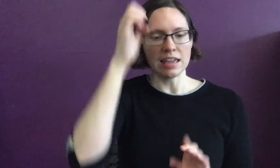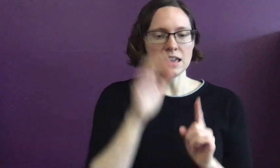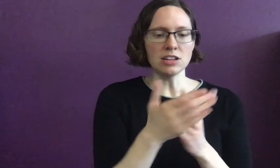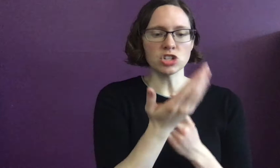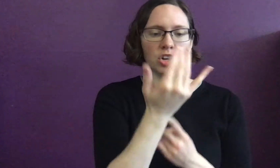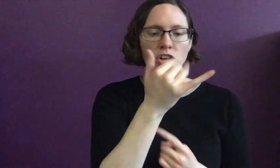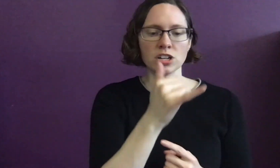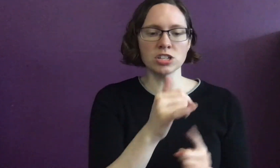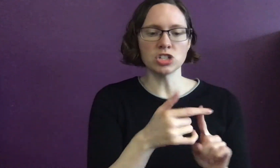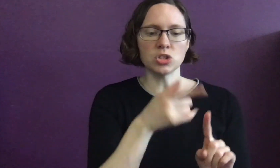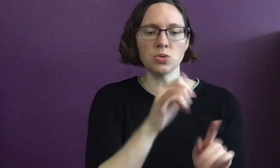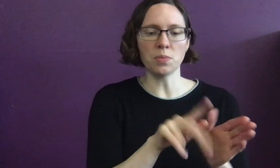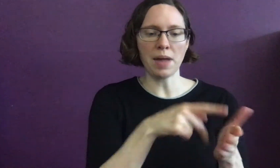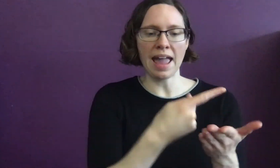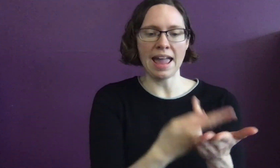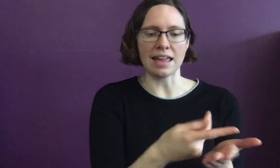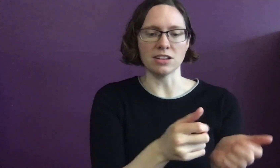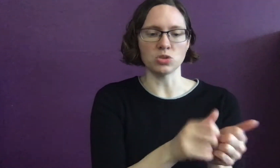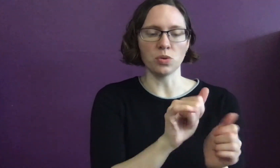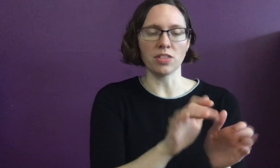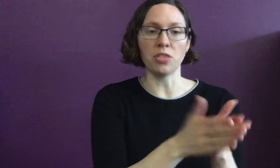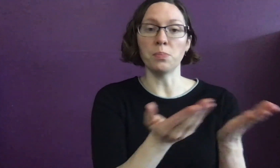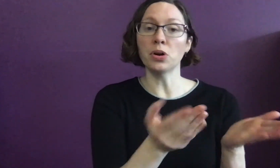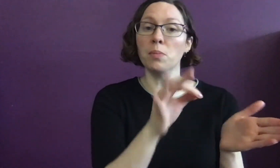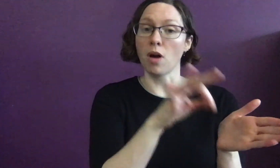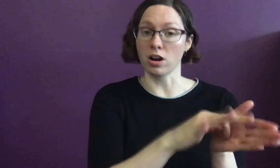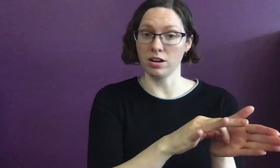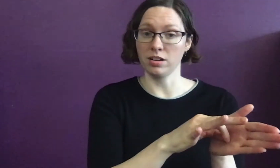He turned to the page with the bookmark.